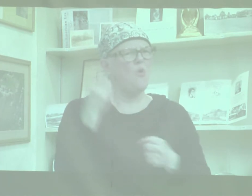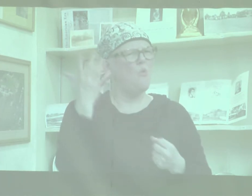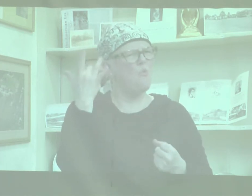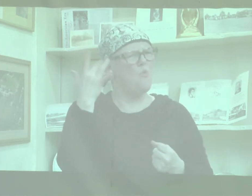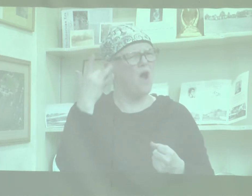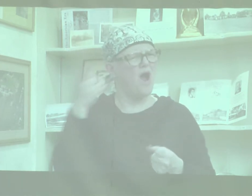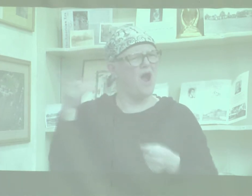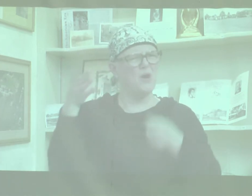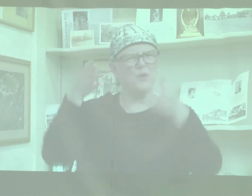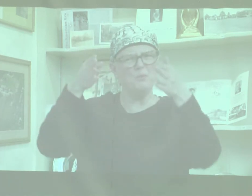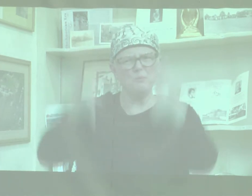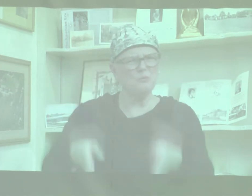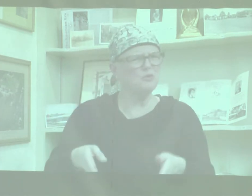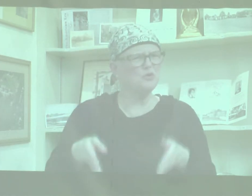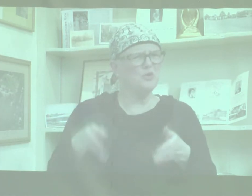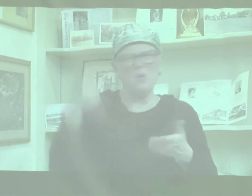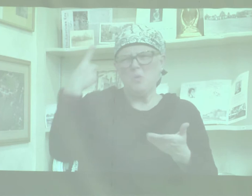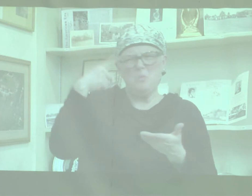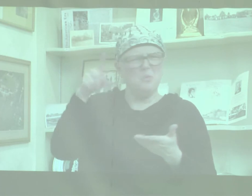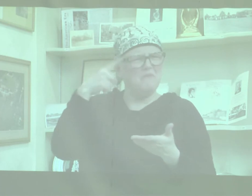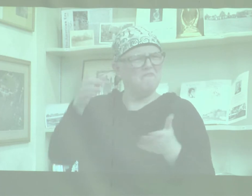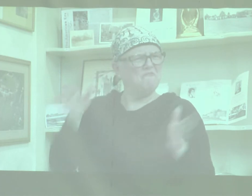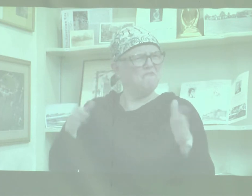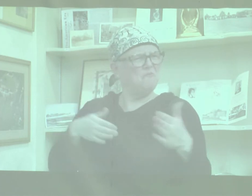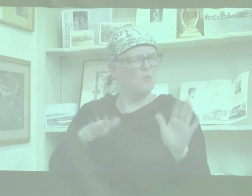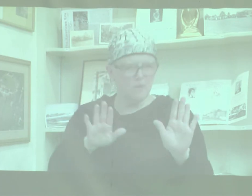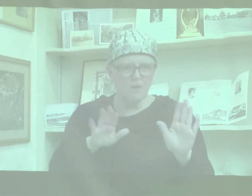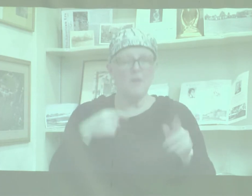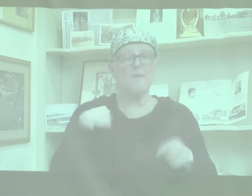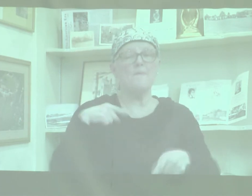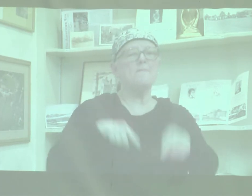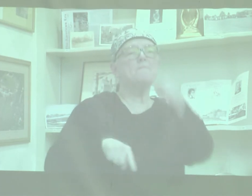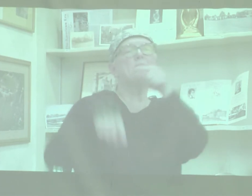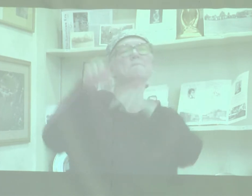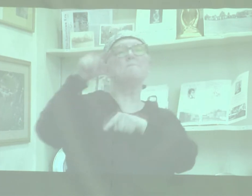been buried there for 95 years. People wondered why it was done.